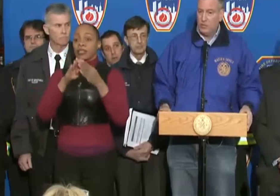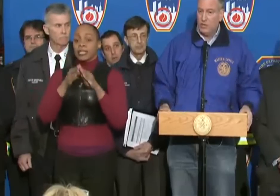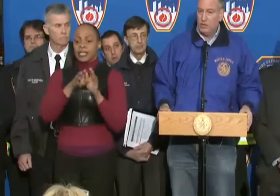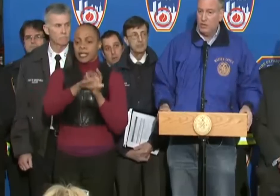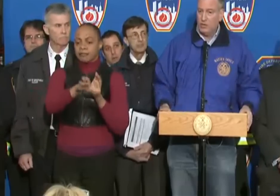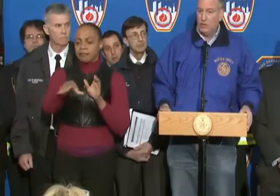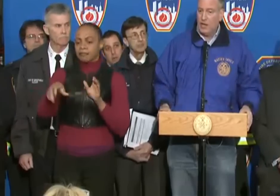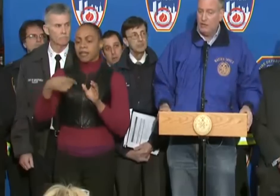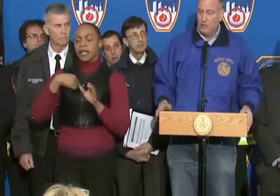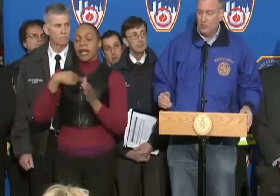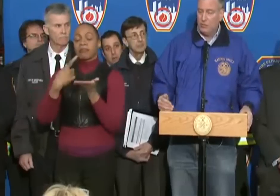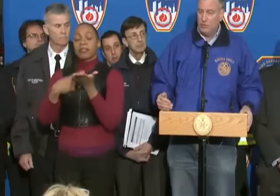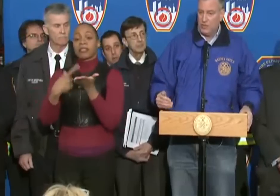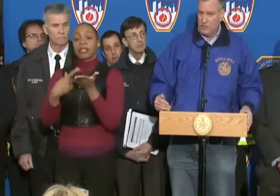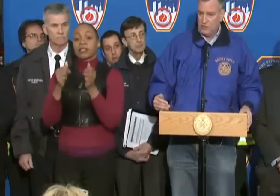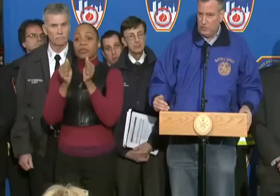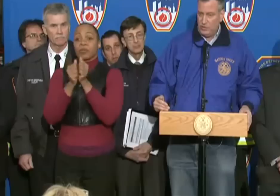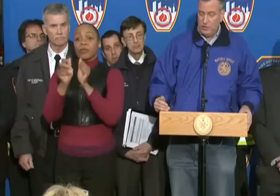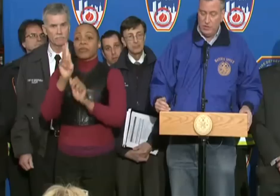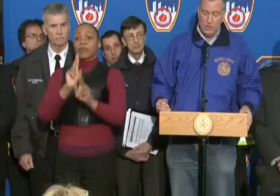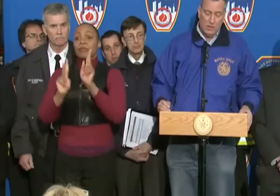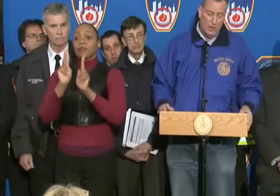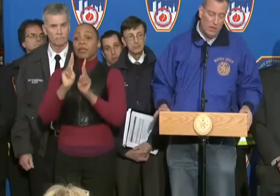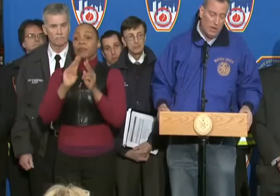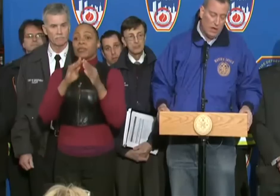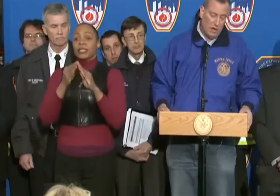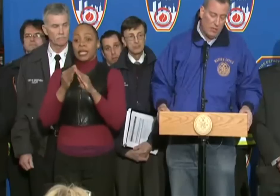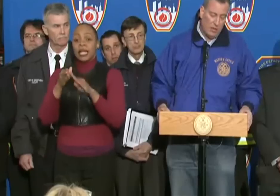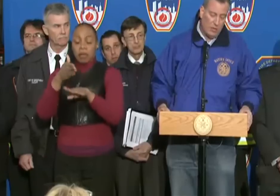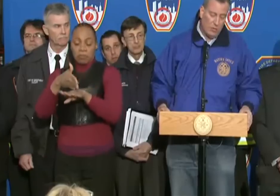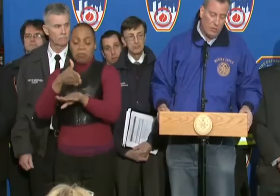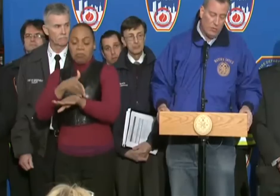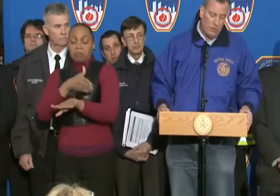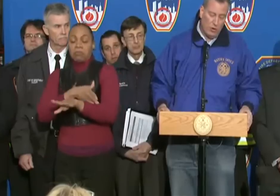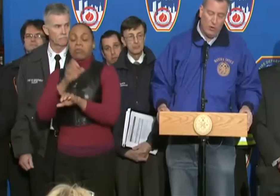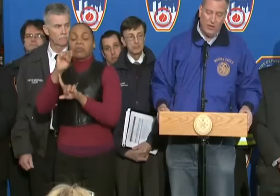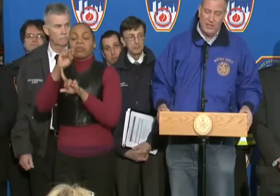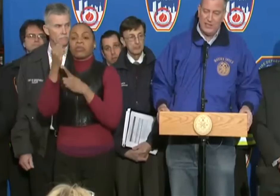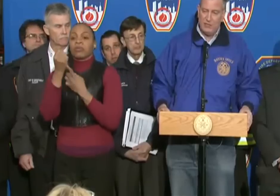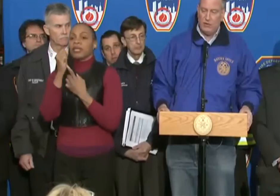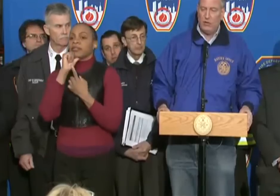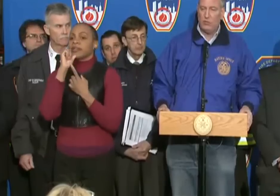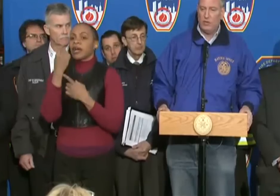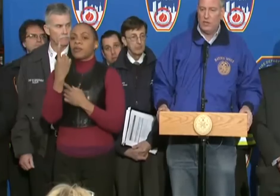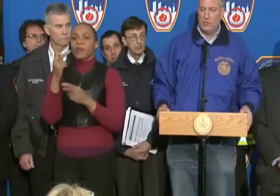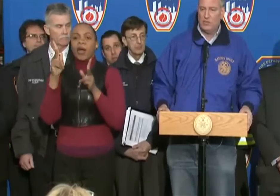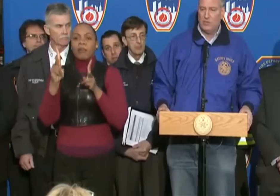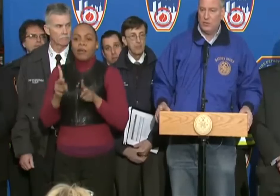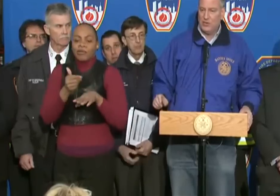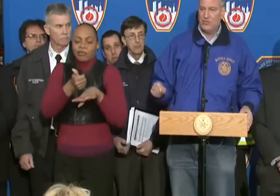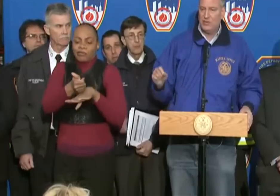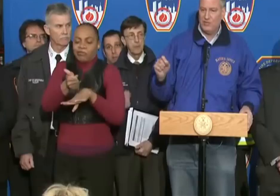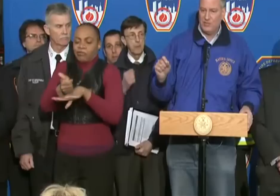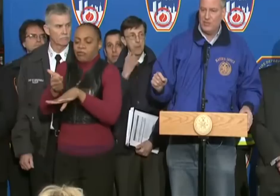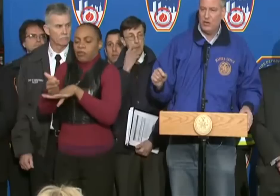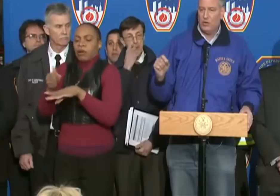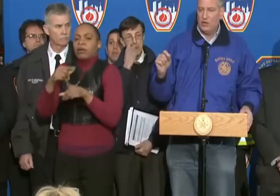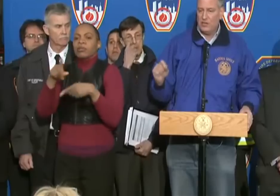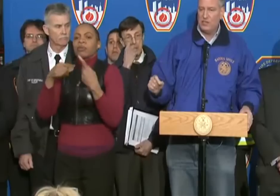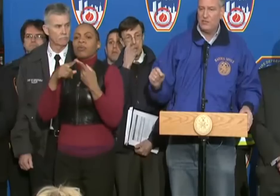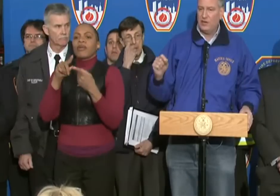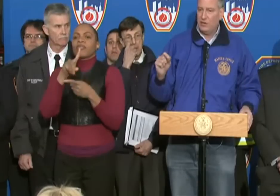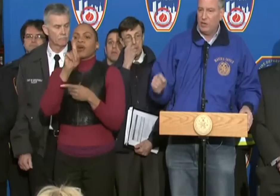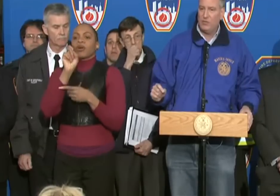that are reporting ever-improving situation. No one is at fault when it comes to the question of the